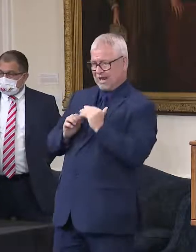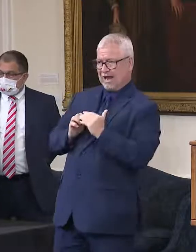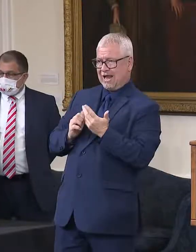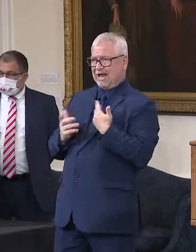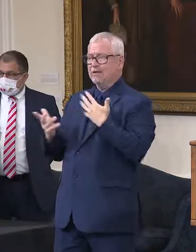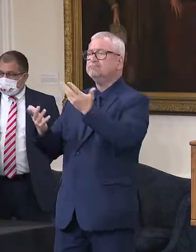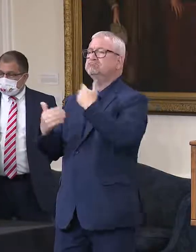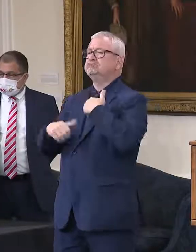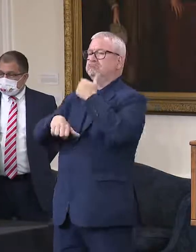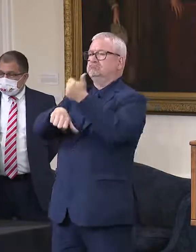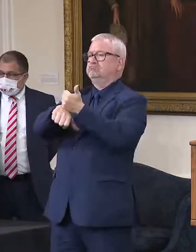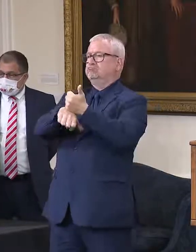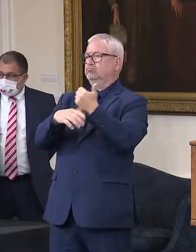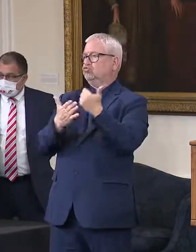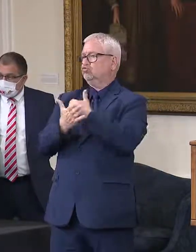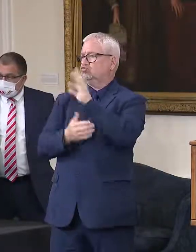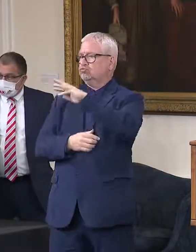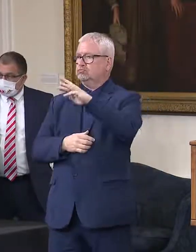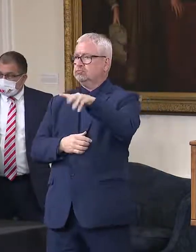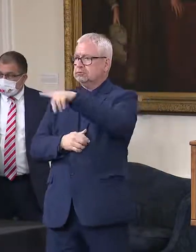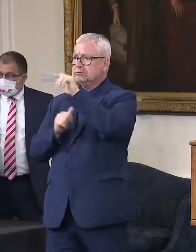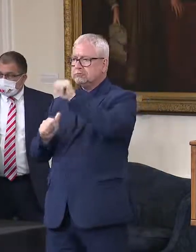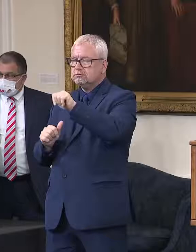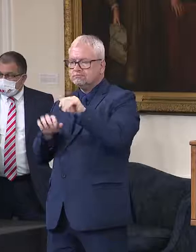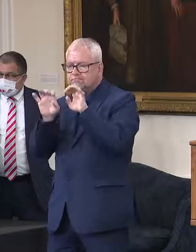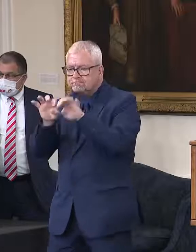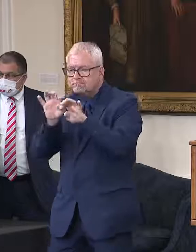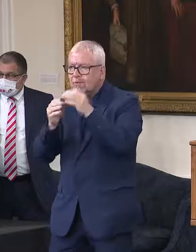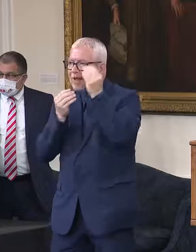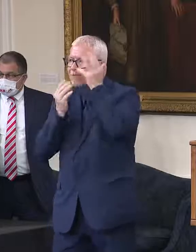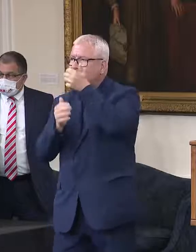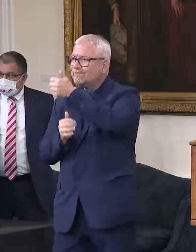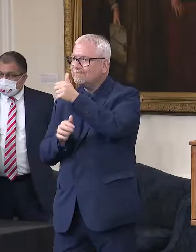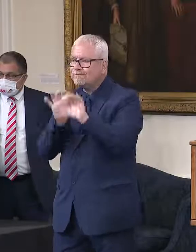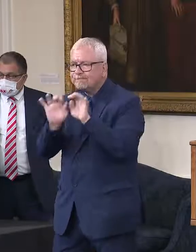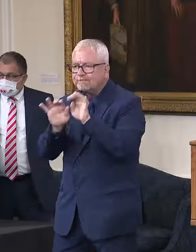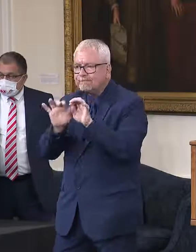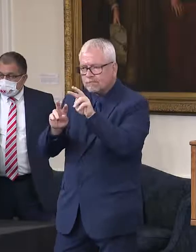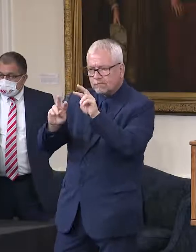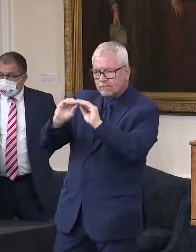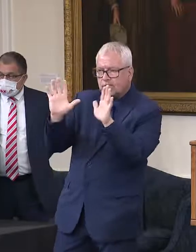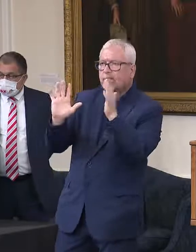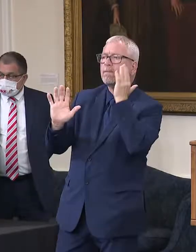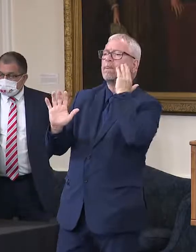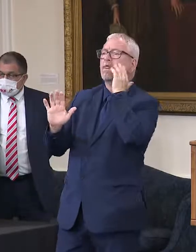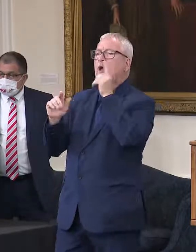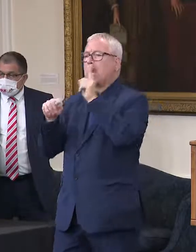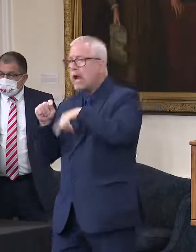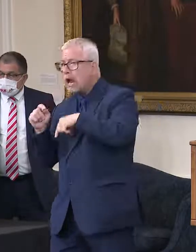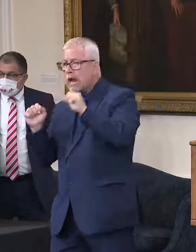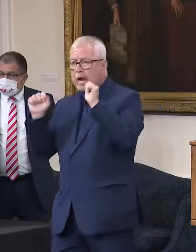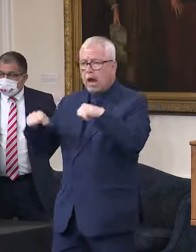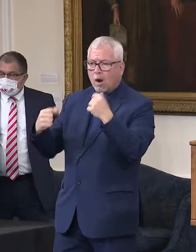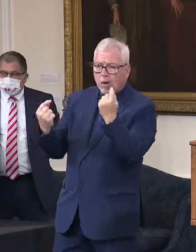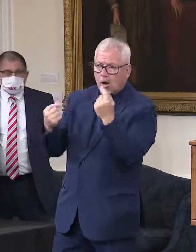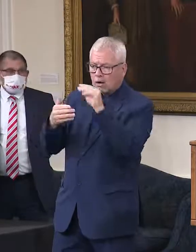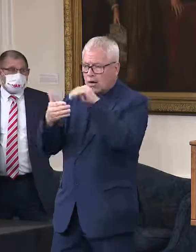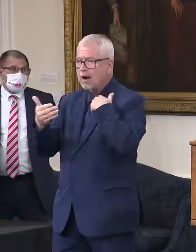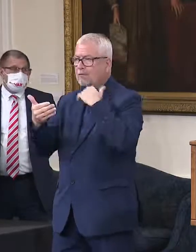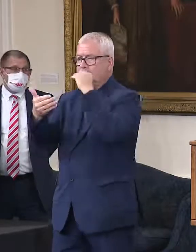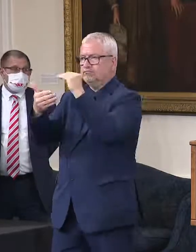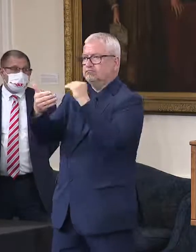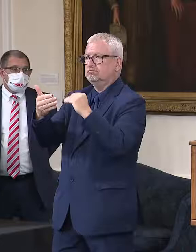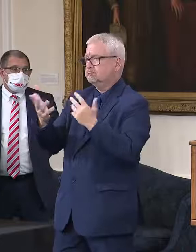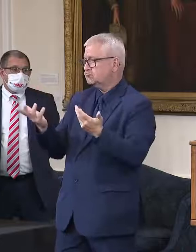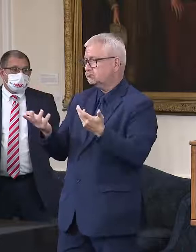covidvax.maryland.gov where you can enter your information and get clear guidance. From day one of the crisis, our focus has